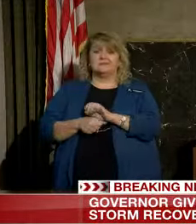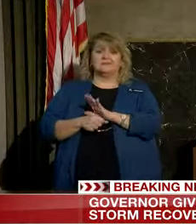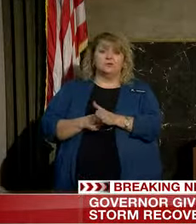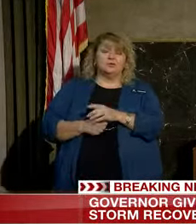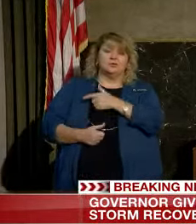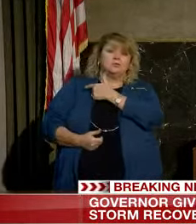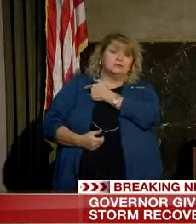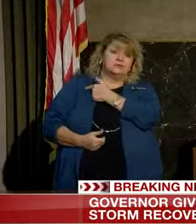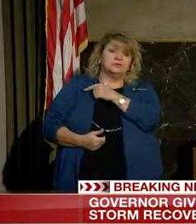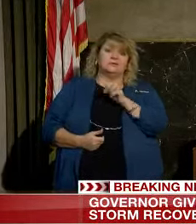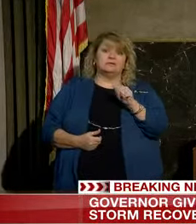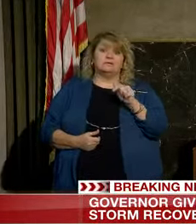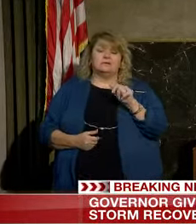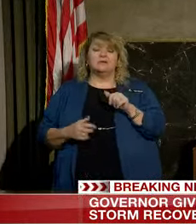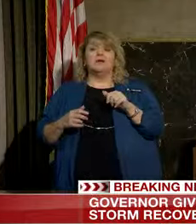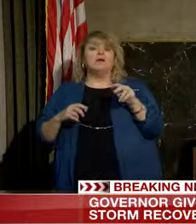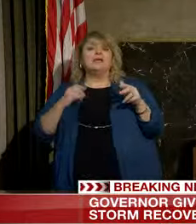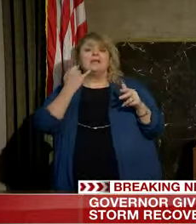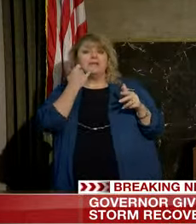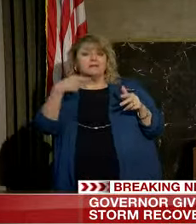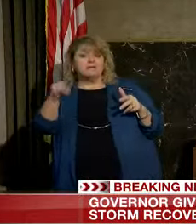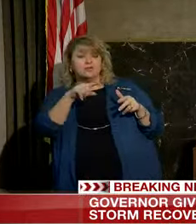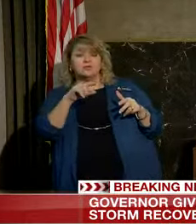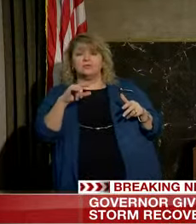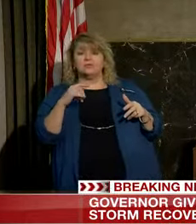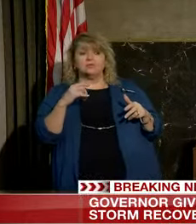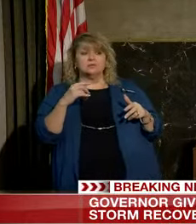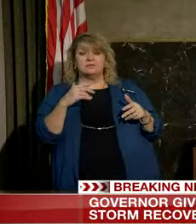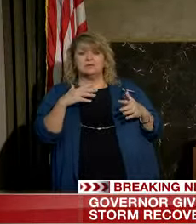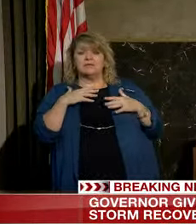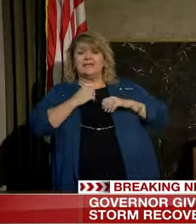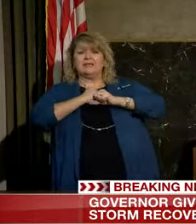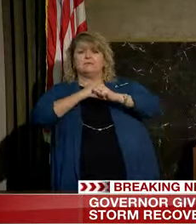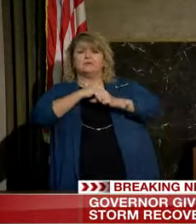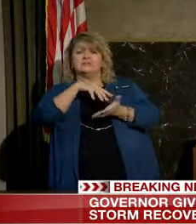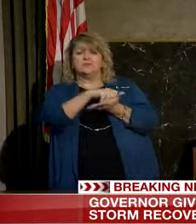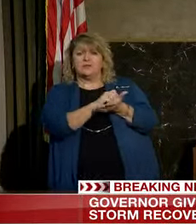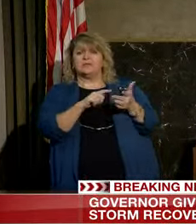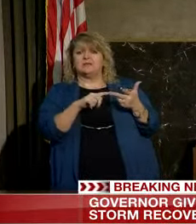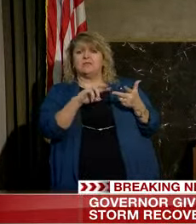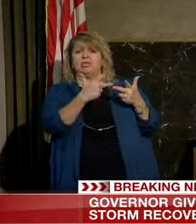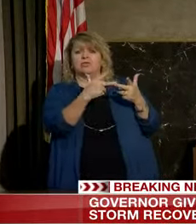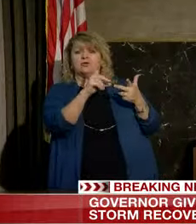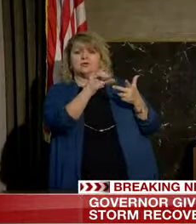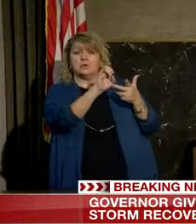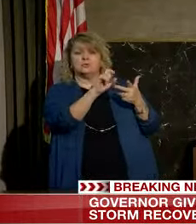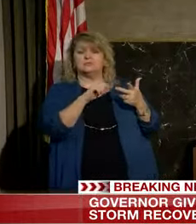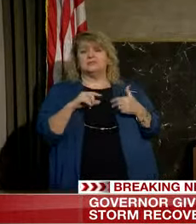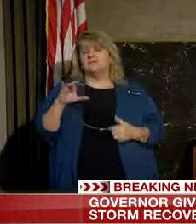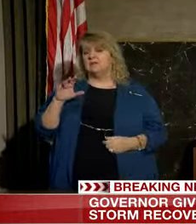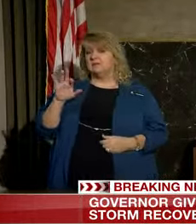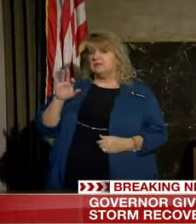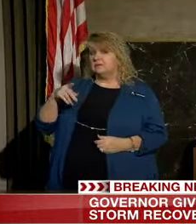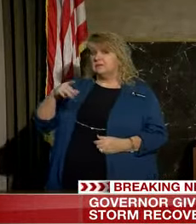your third shot if you're immunocompromised. Get your booster if you're a